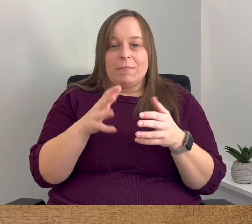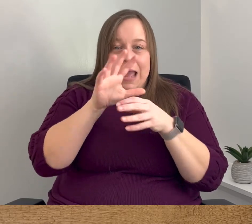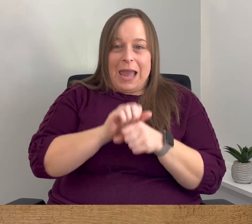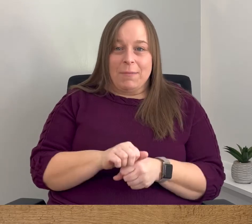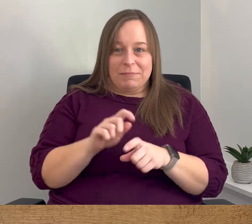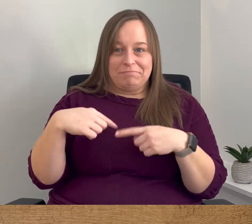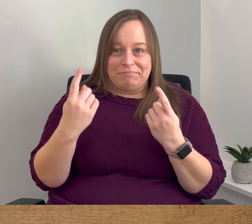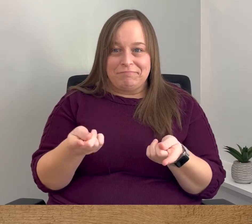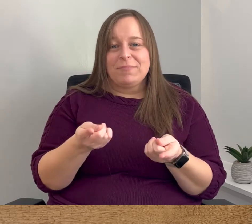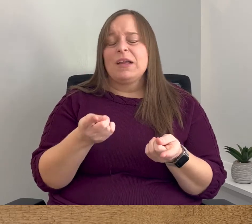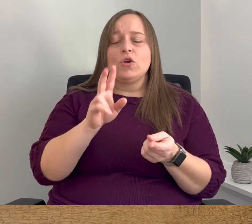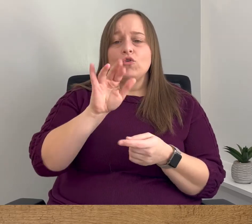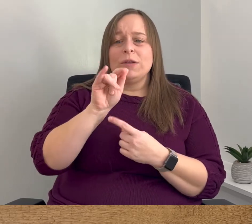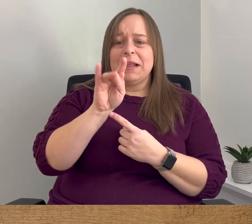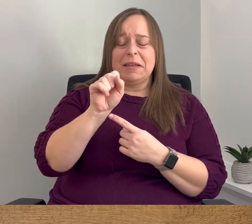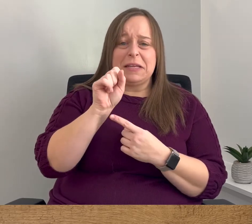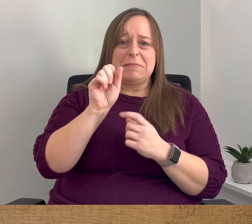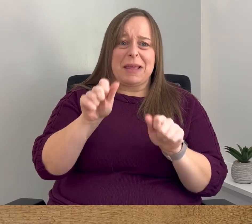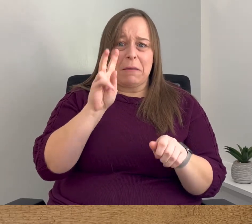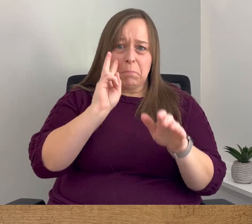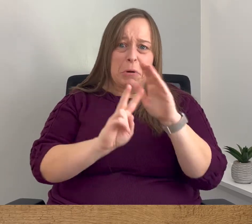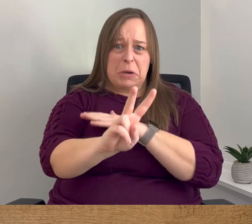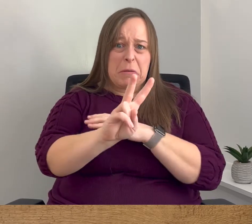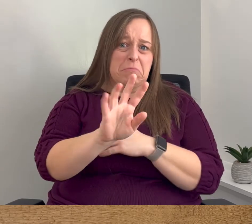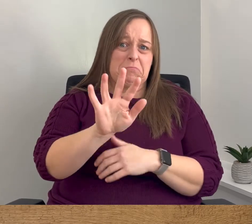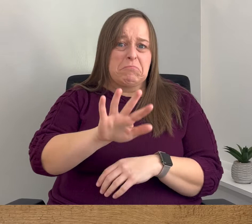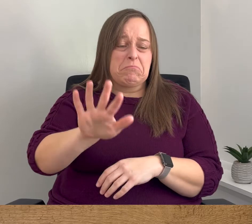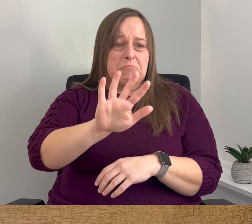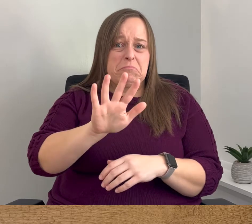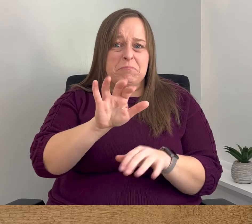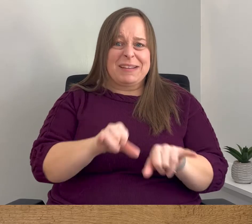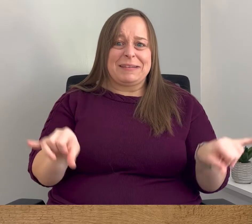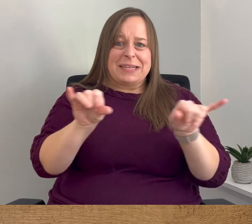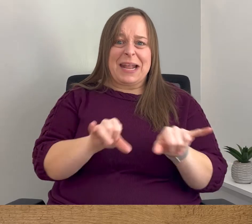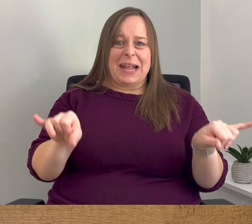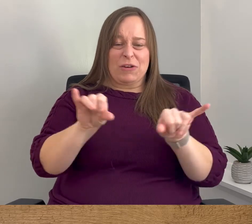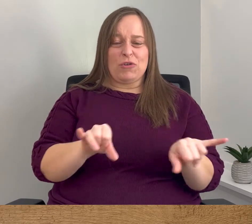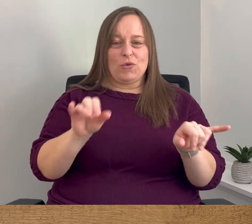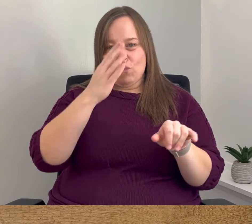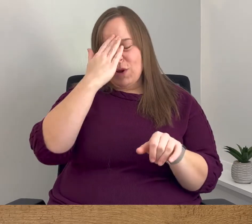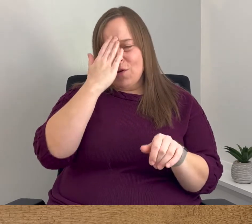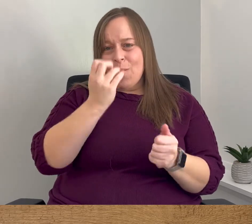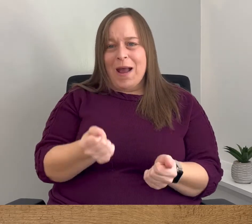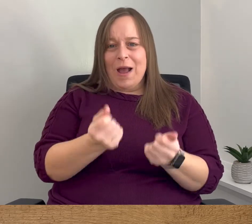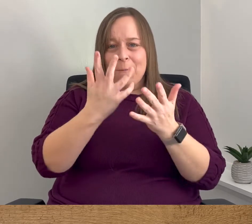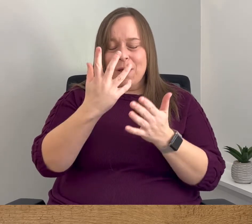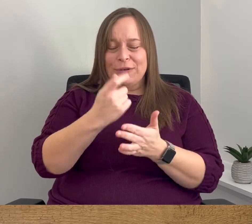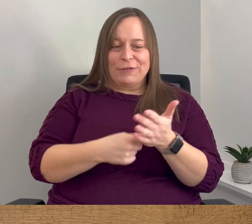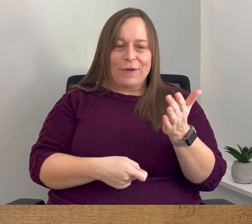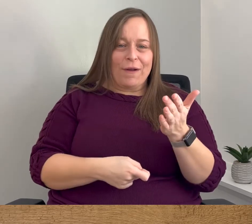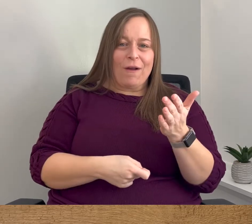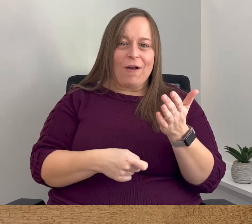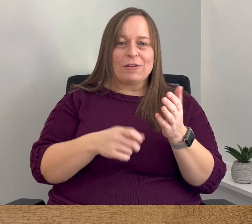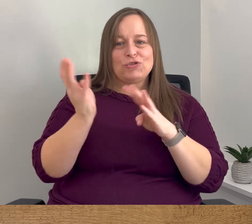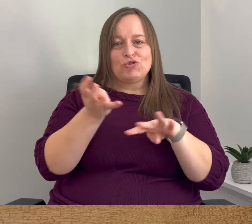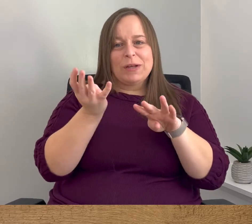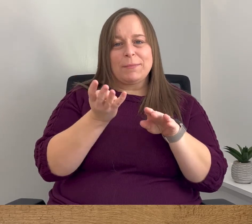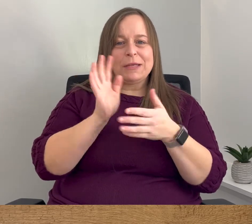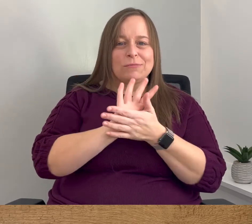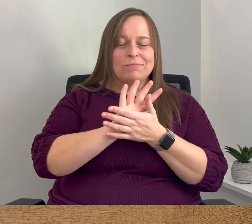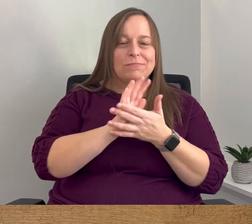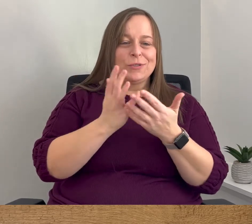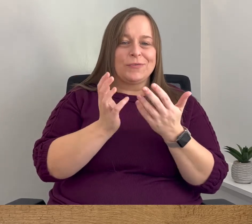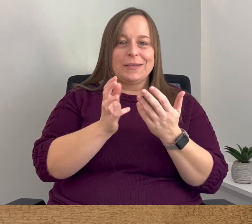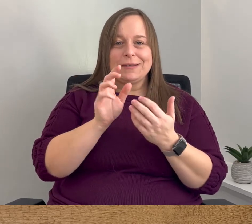anyways, kind of by habit. Our utilities are pretty standard at this point. We know what